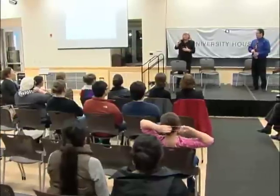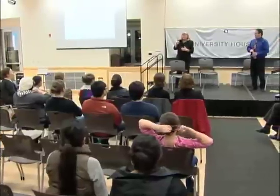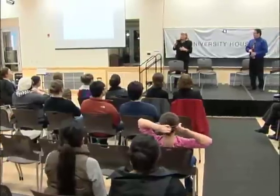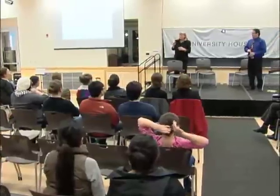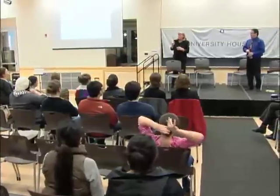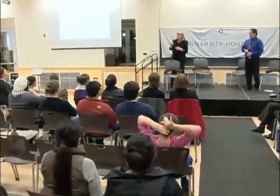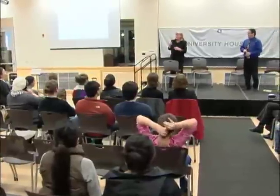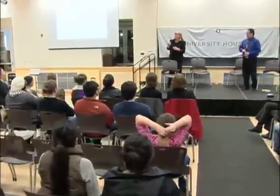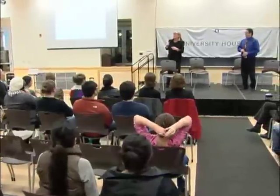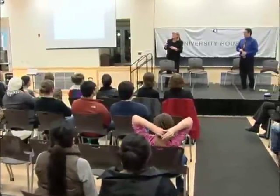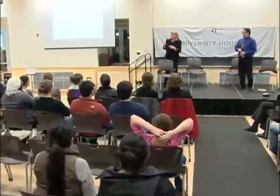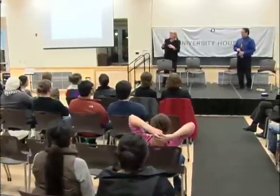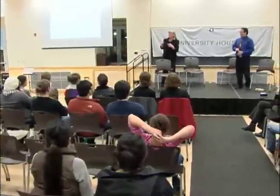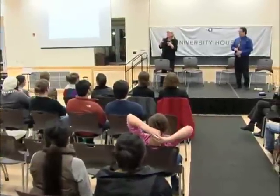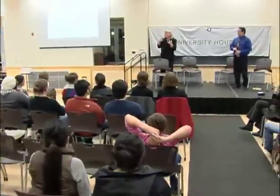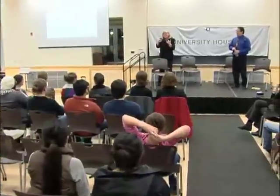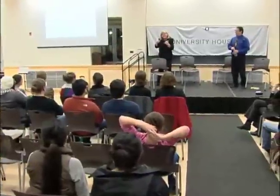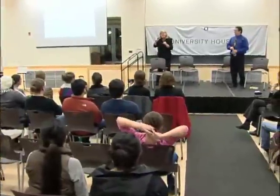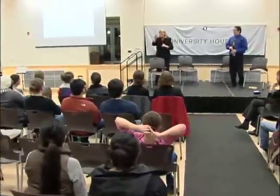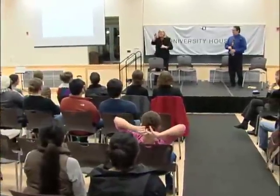Sarah Meyerowitz, who still